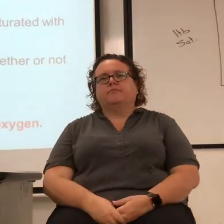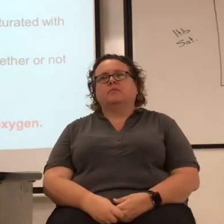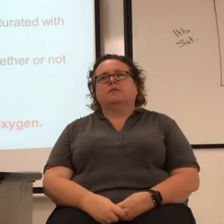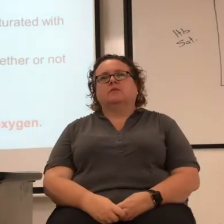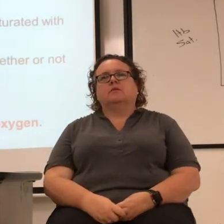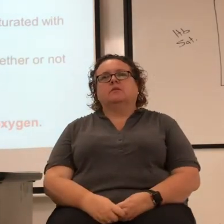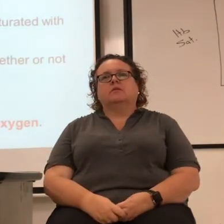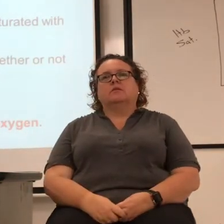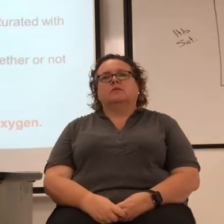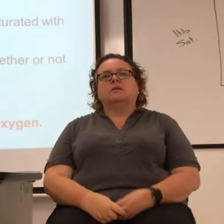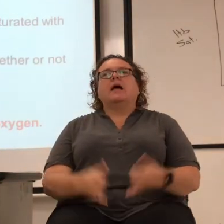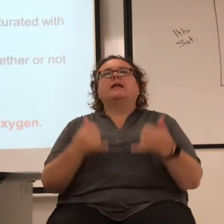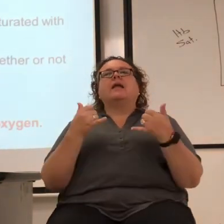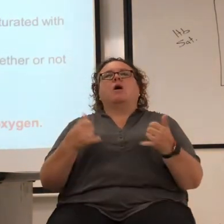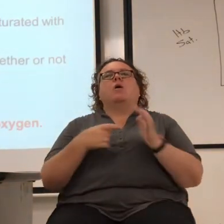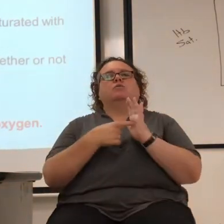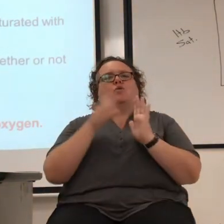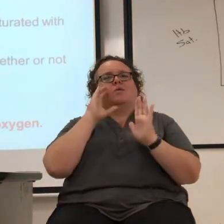Okay, now I'll show you the slide.